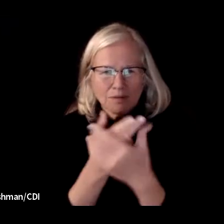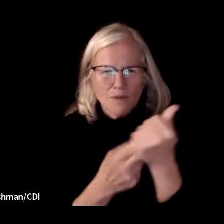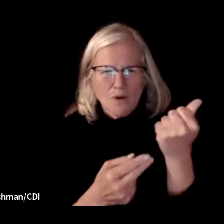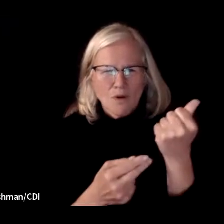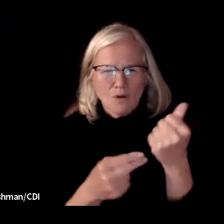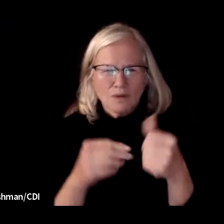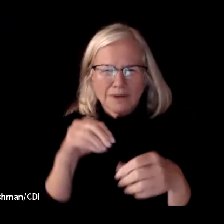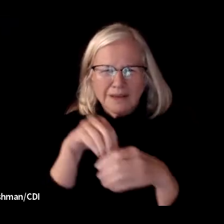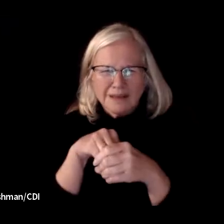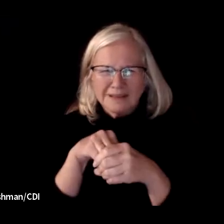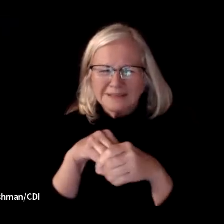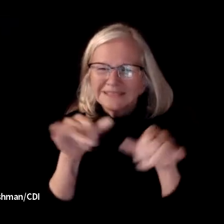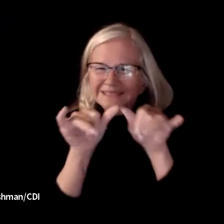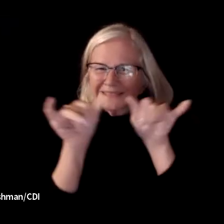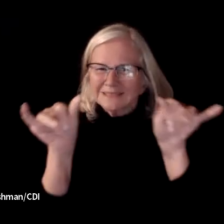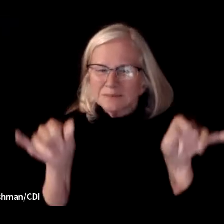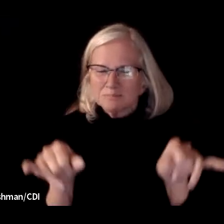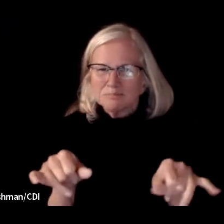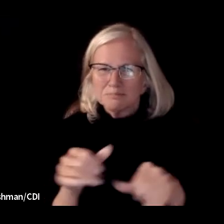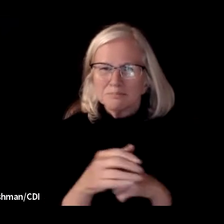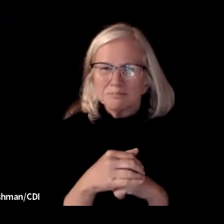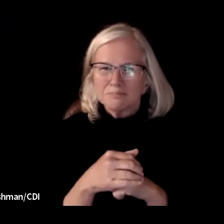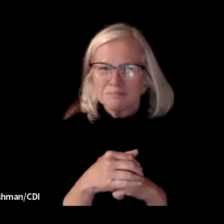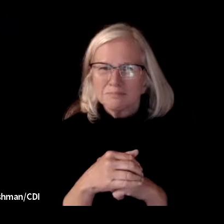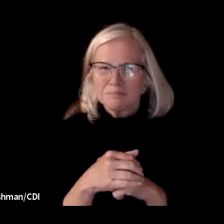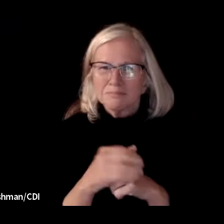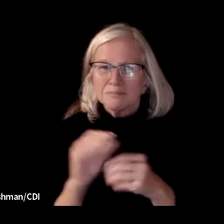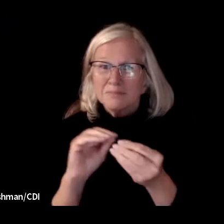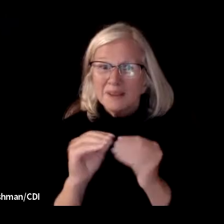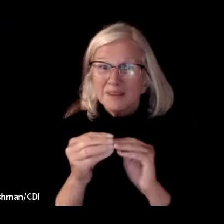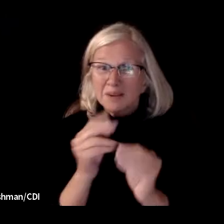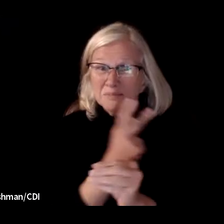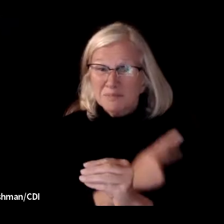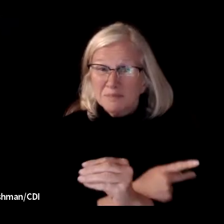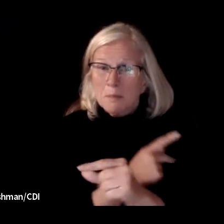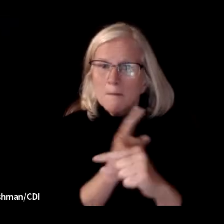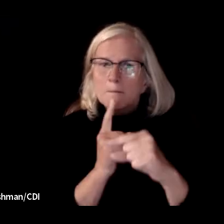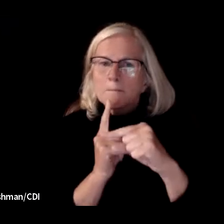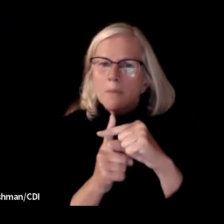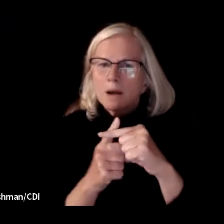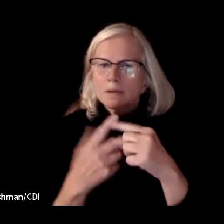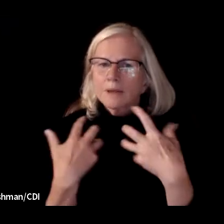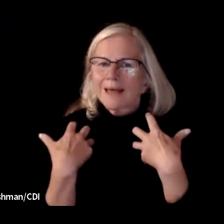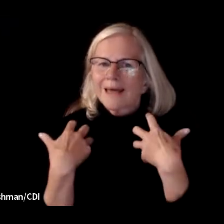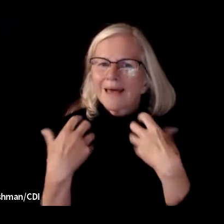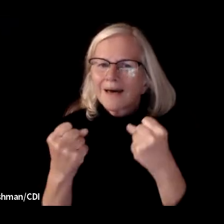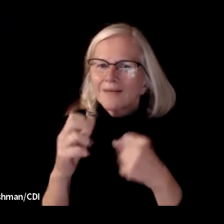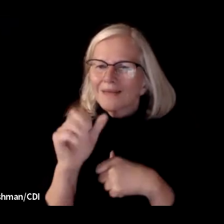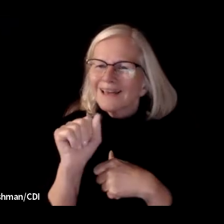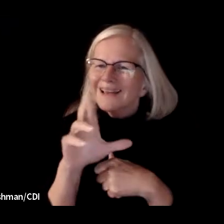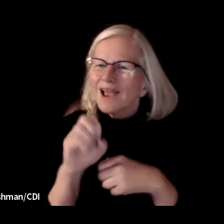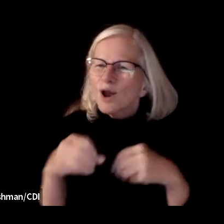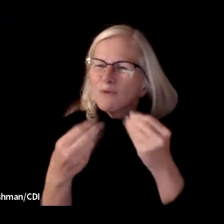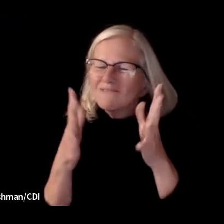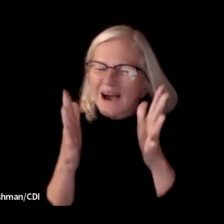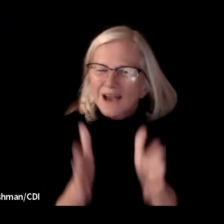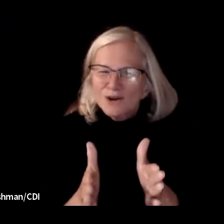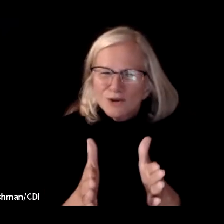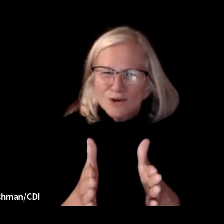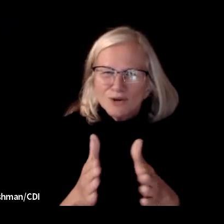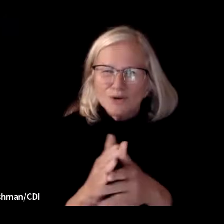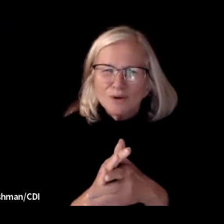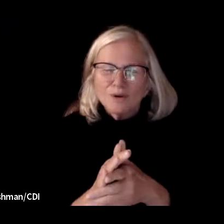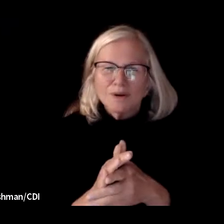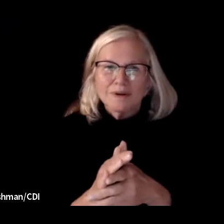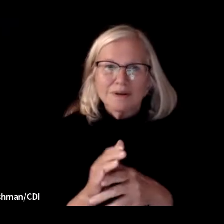workers. I'm very grateful today to be joined by 3 leaders from Minnesota's healthcare sector. In a moment, we will hear from each of them about